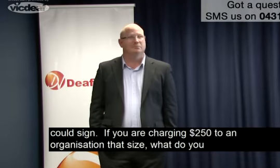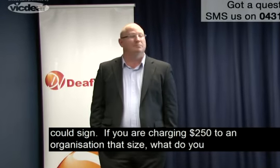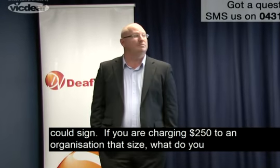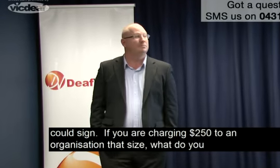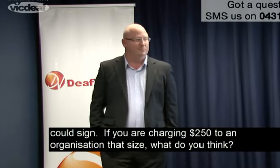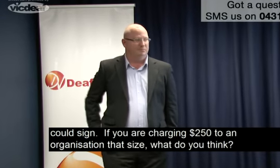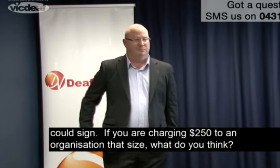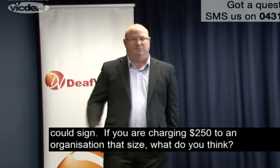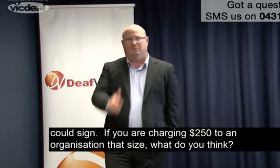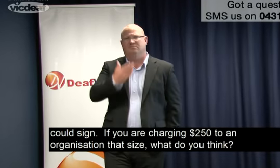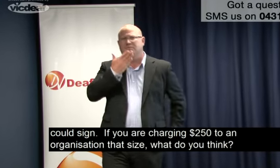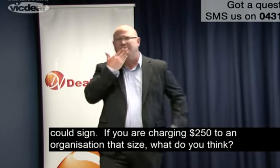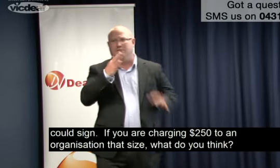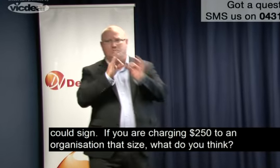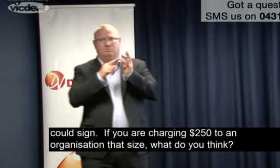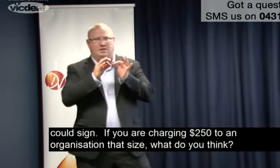So would there be a scale for businesses?